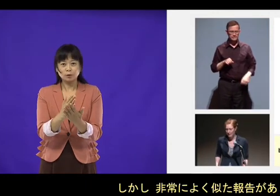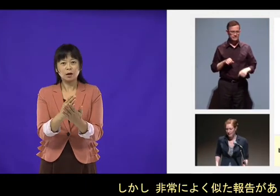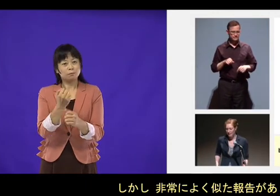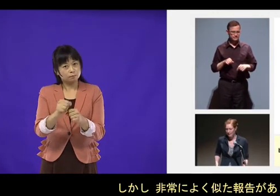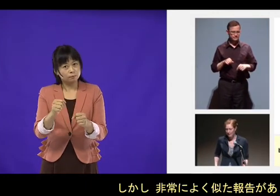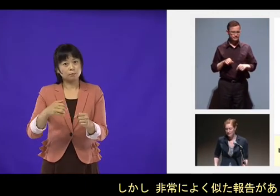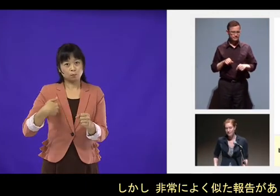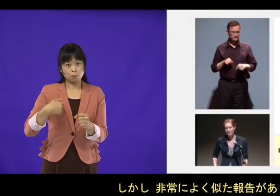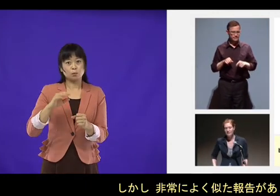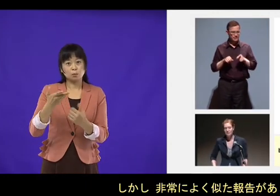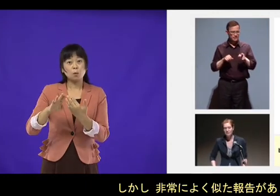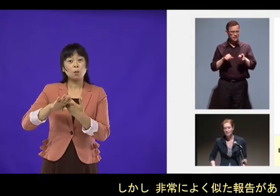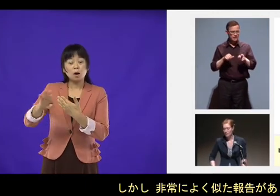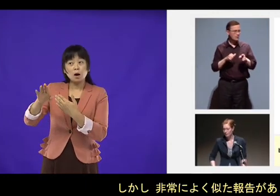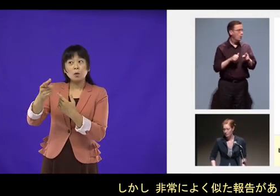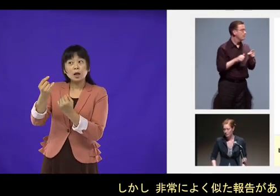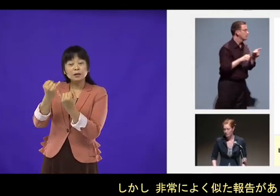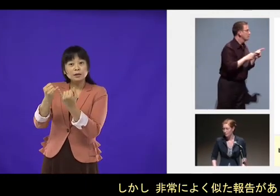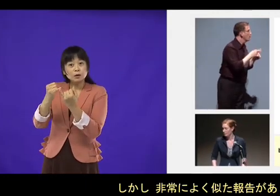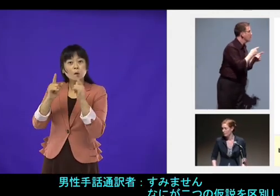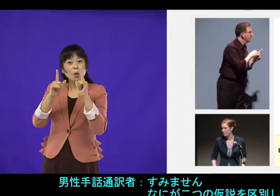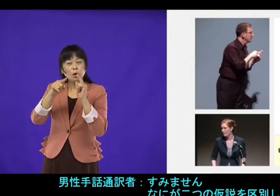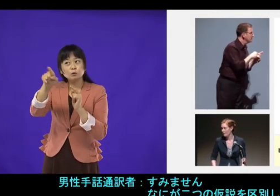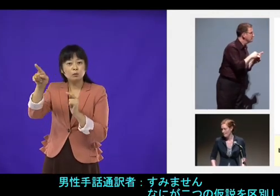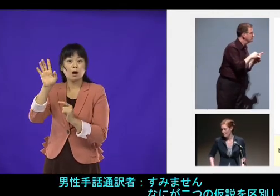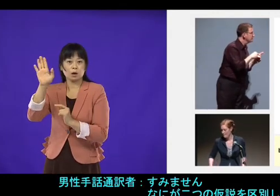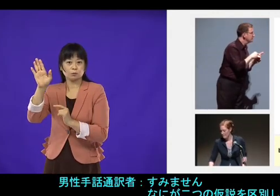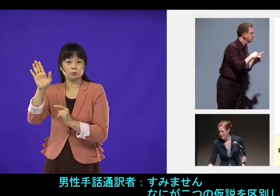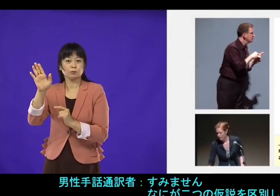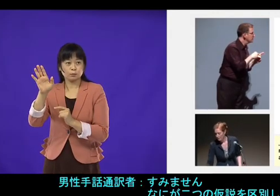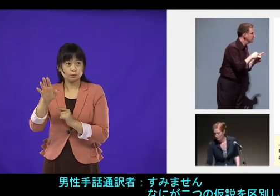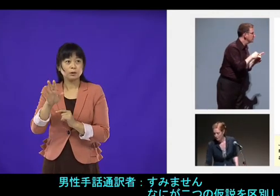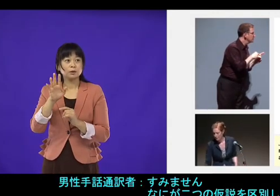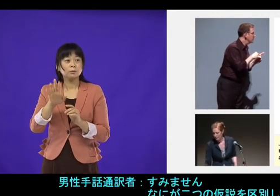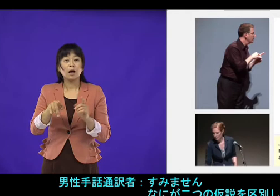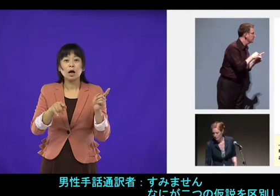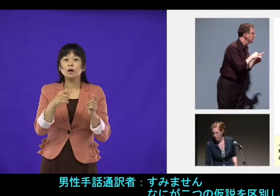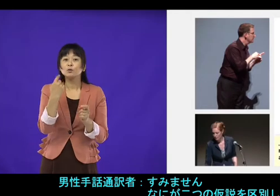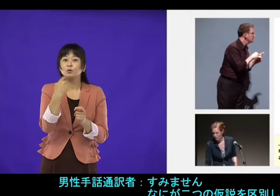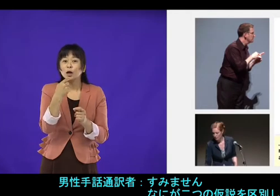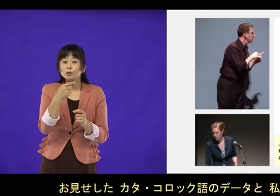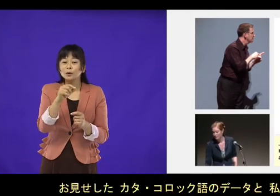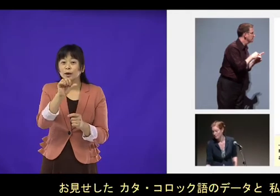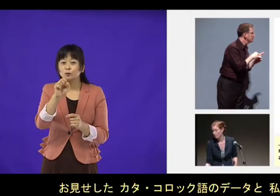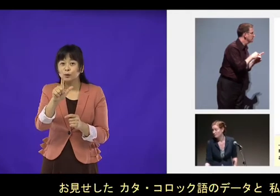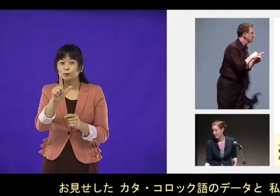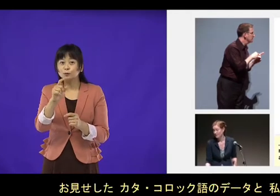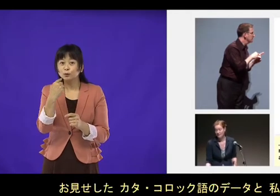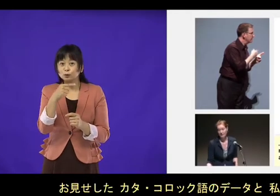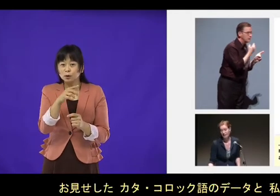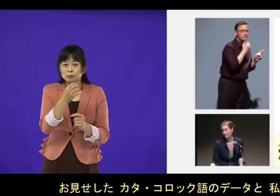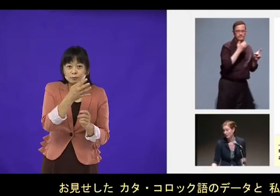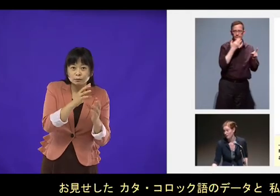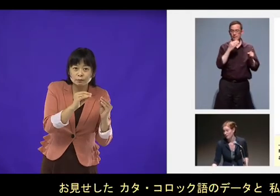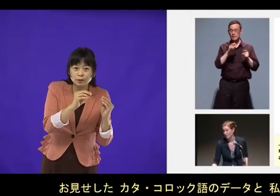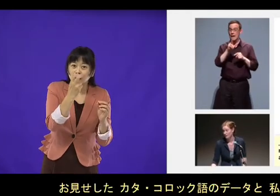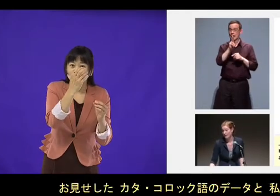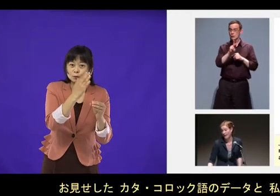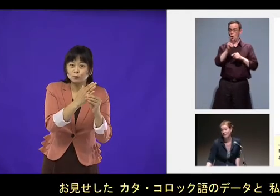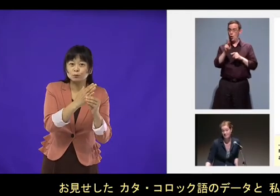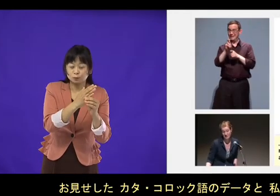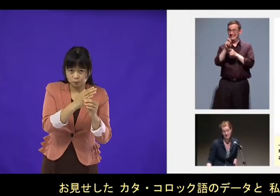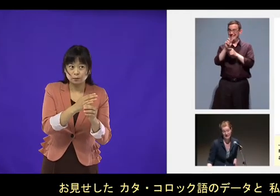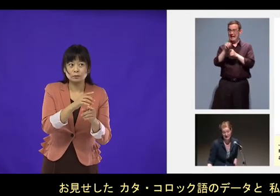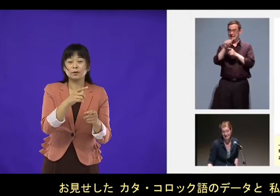up, but there's very similar reports from... Sorry, what may not distinguish between the 2 hypotheses? The Katakalok data that I've,